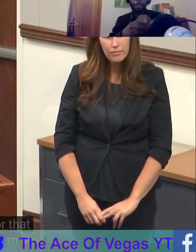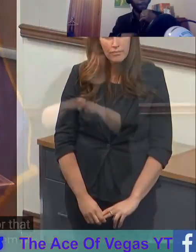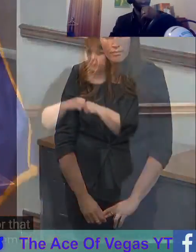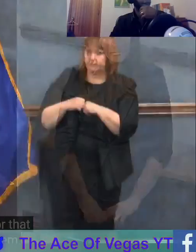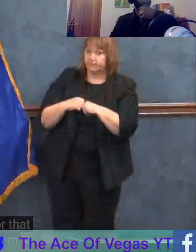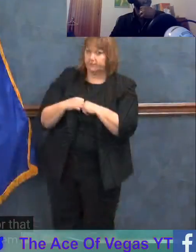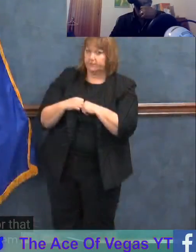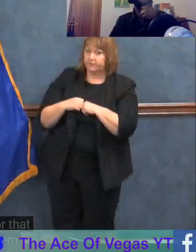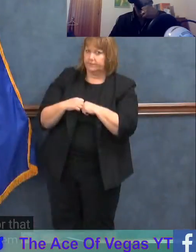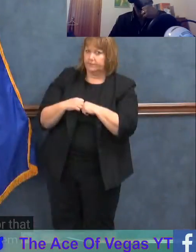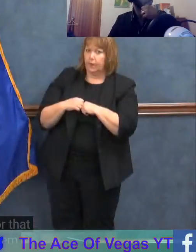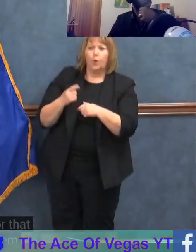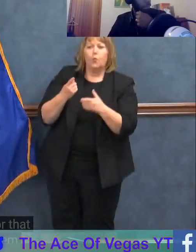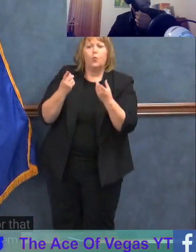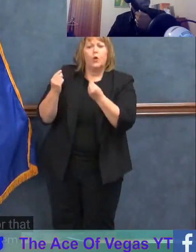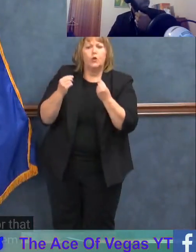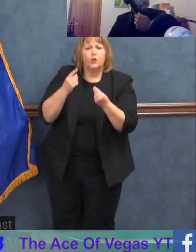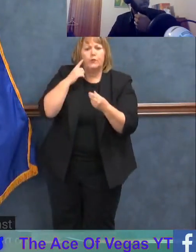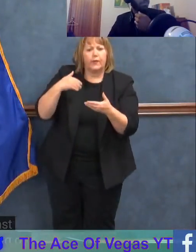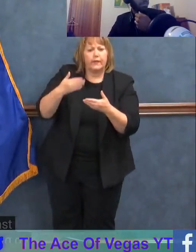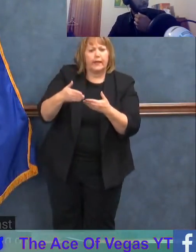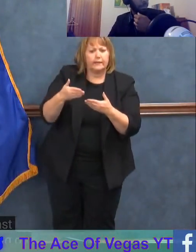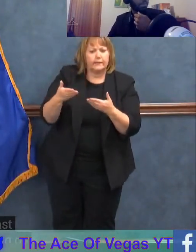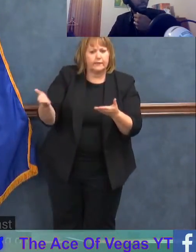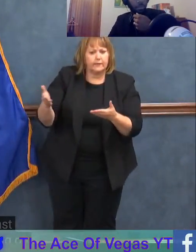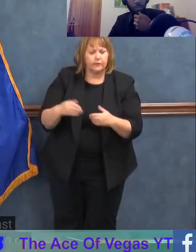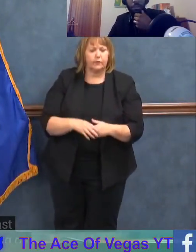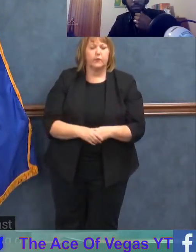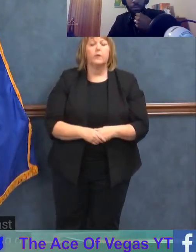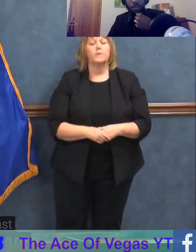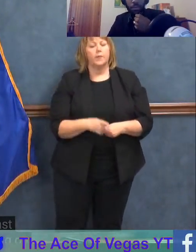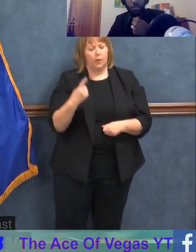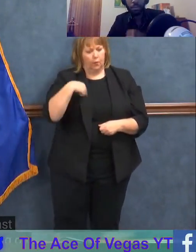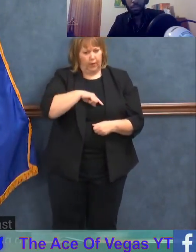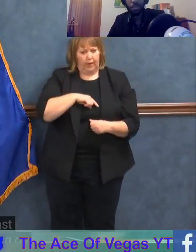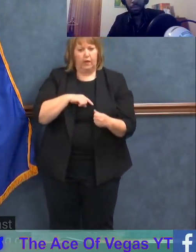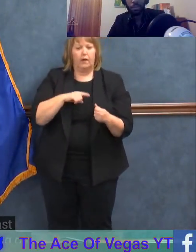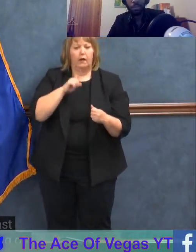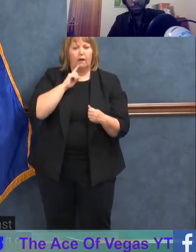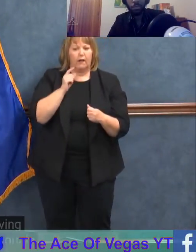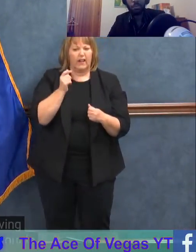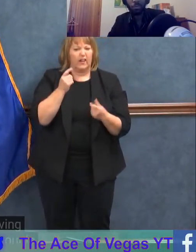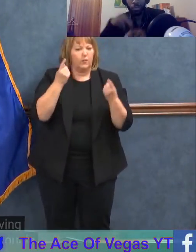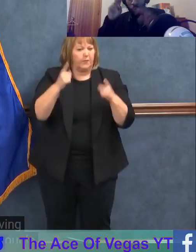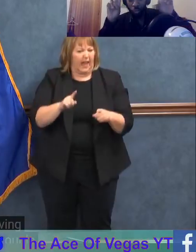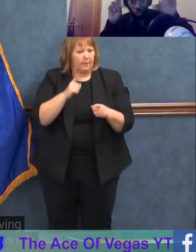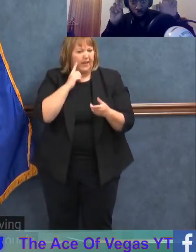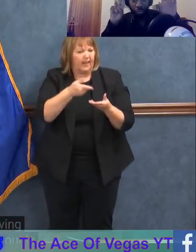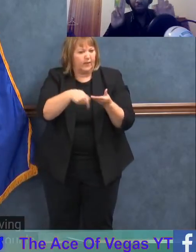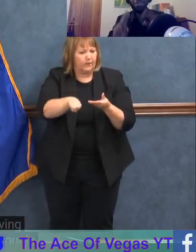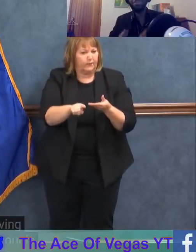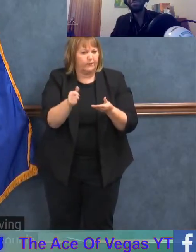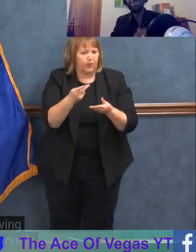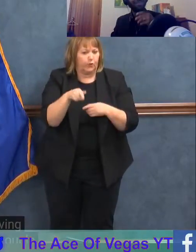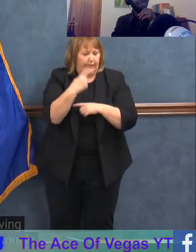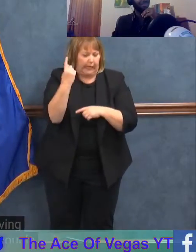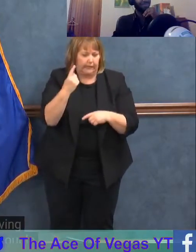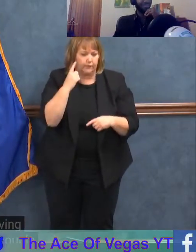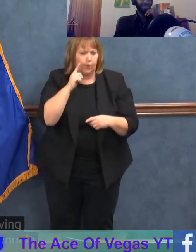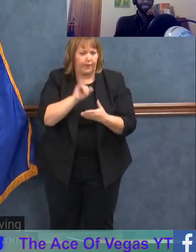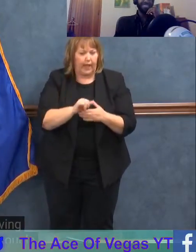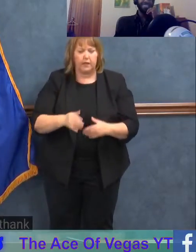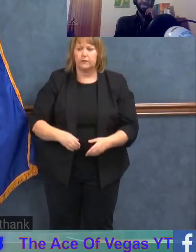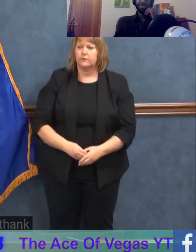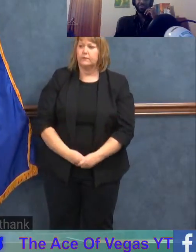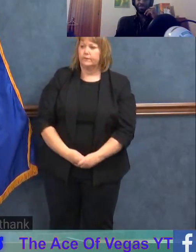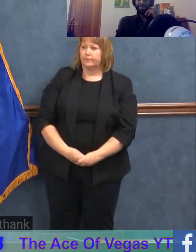still working on the final document moving forward, and we're only a couple days out, so it'll be soon. Okay, thank you. Soon.